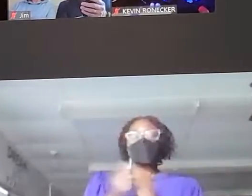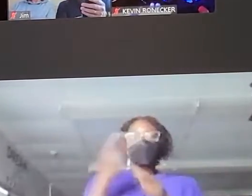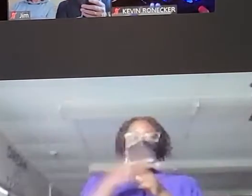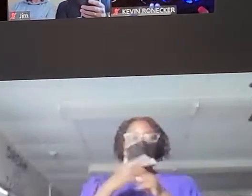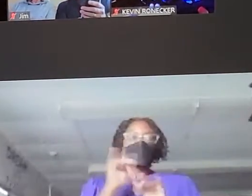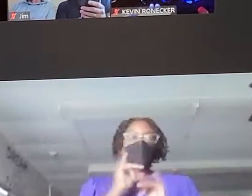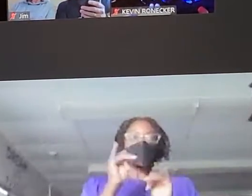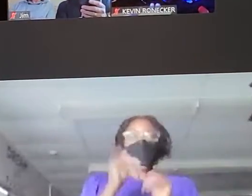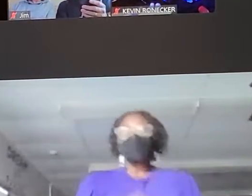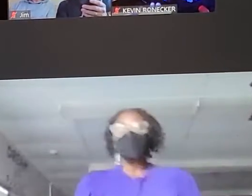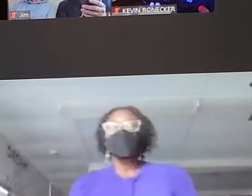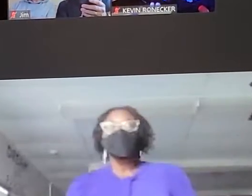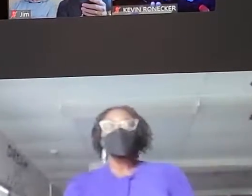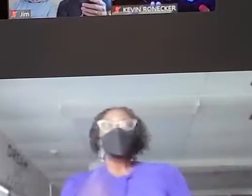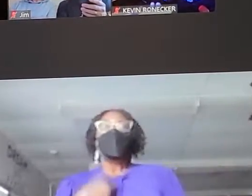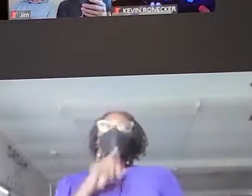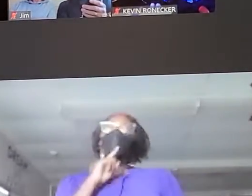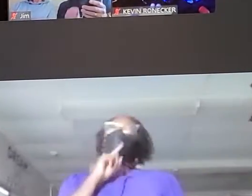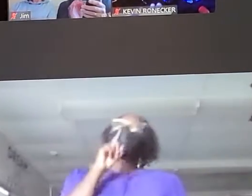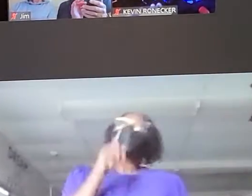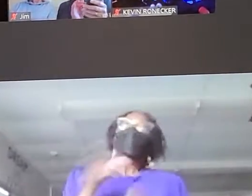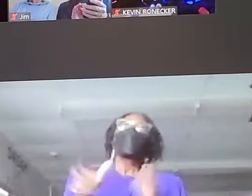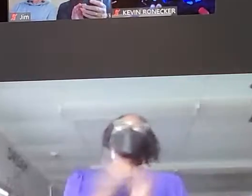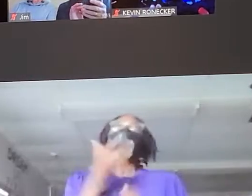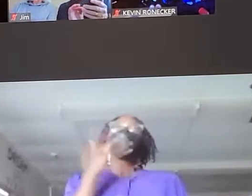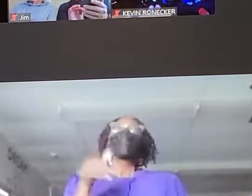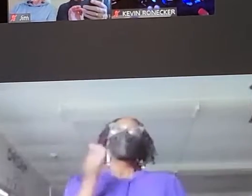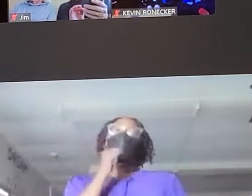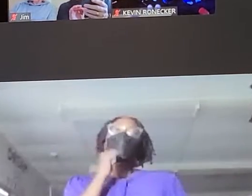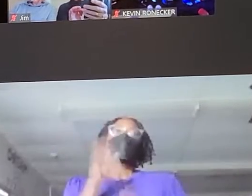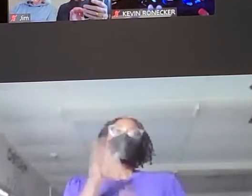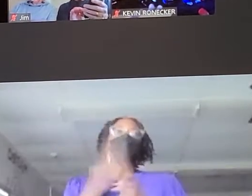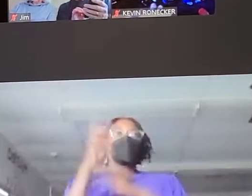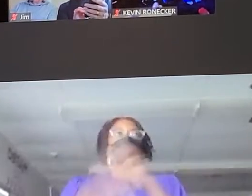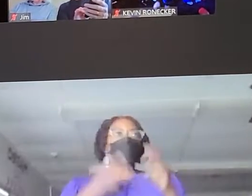am absolutely positively the luckiest girl in the world.